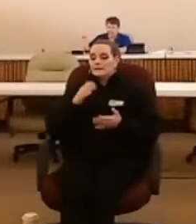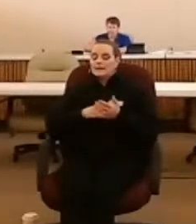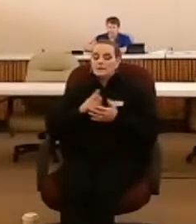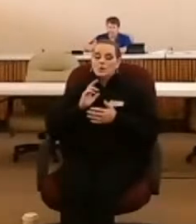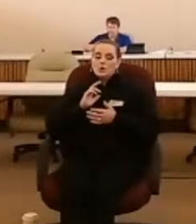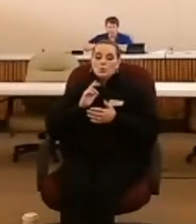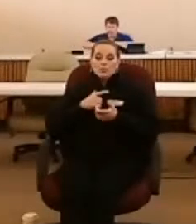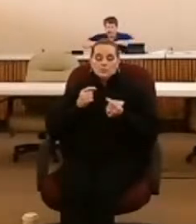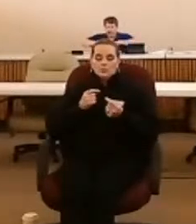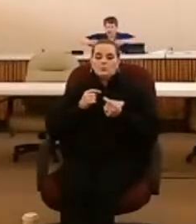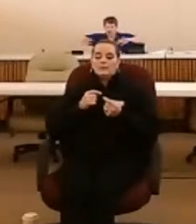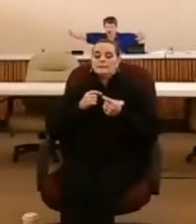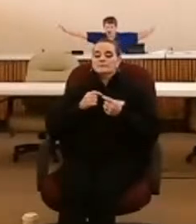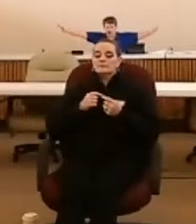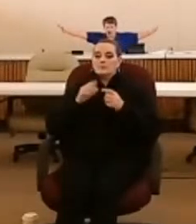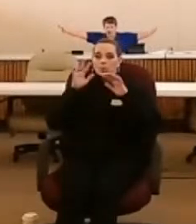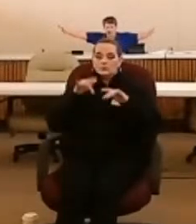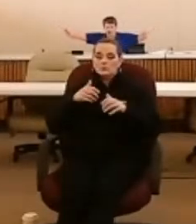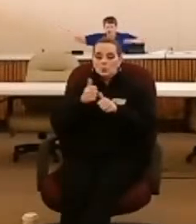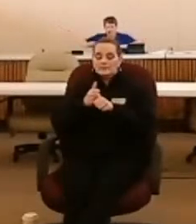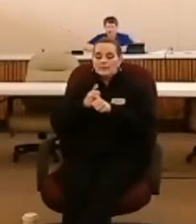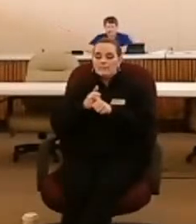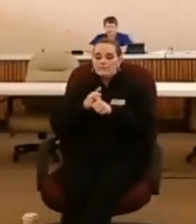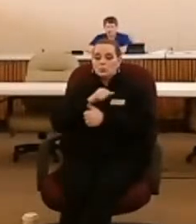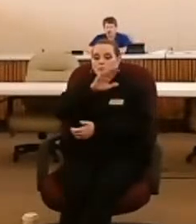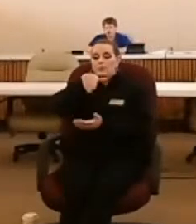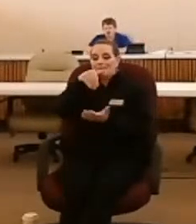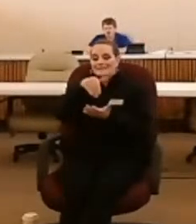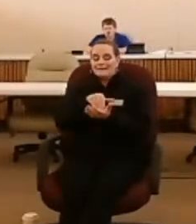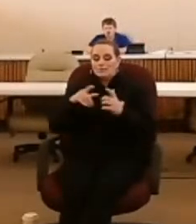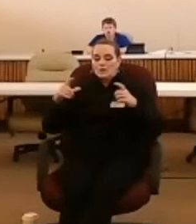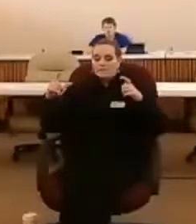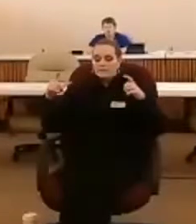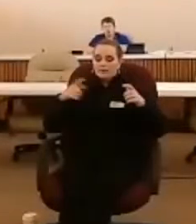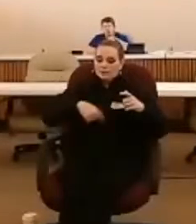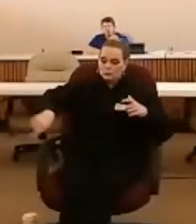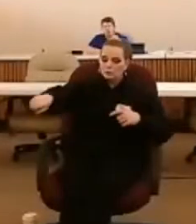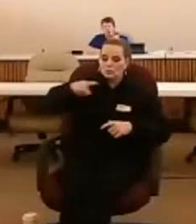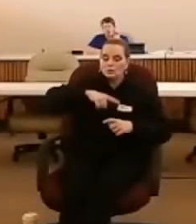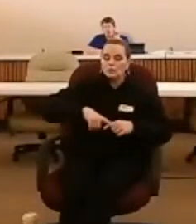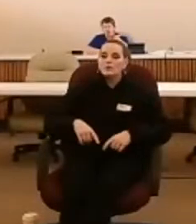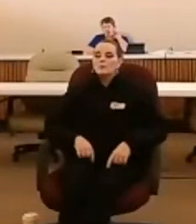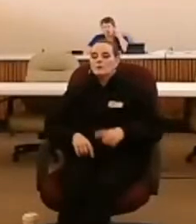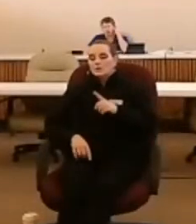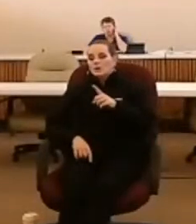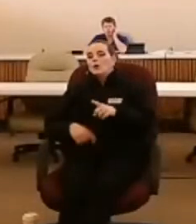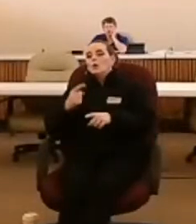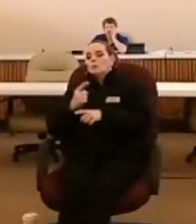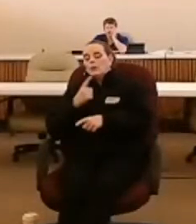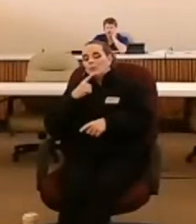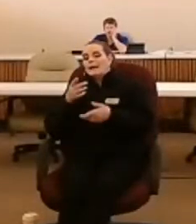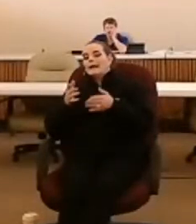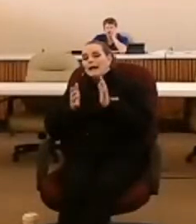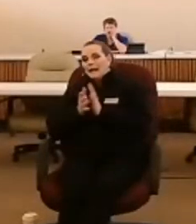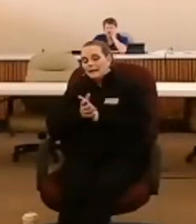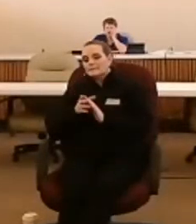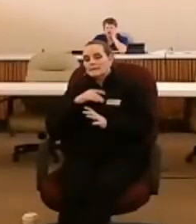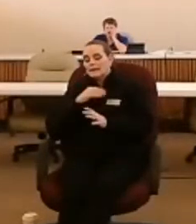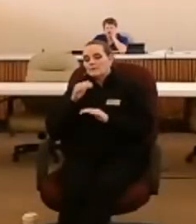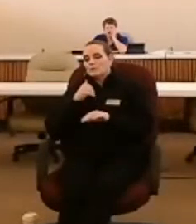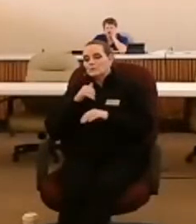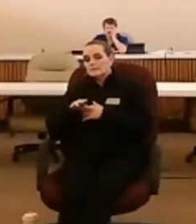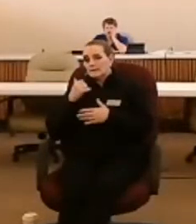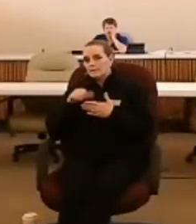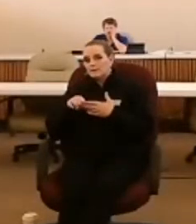to the center of the circle, not out to the yards, to Right. the houses. Right. When I did call about the snow removal and had to send a photograph, they did